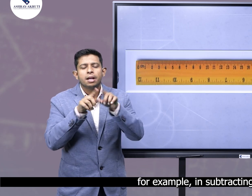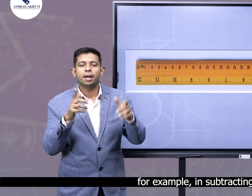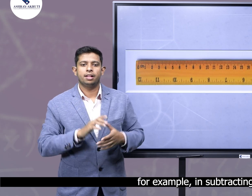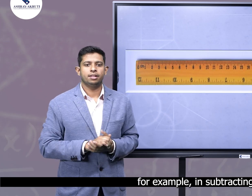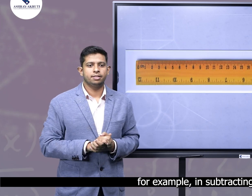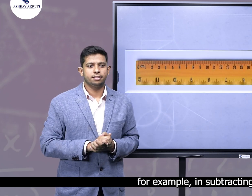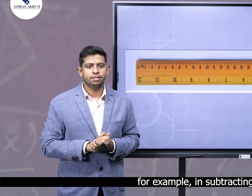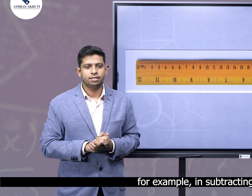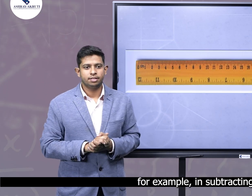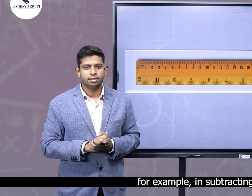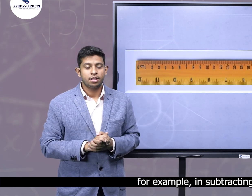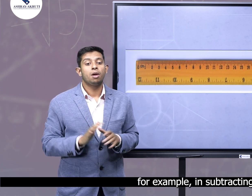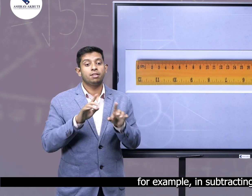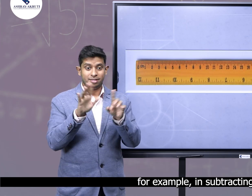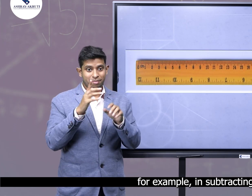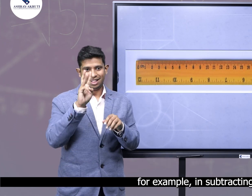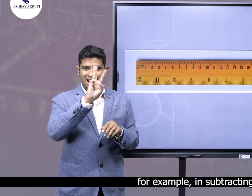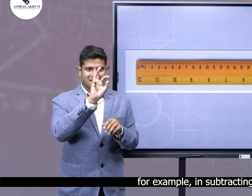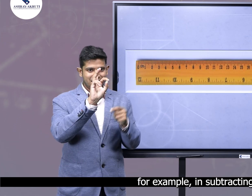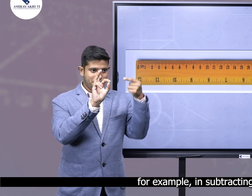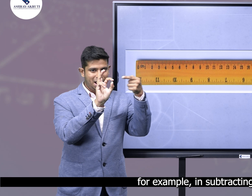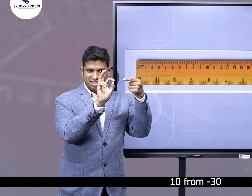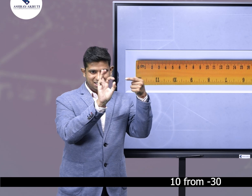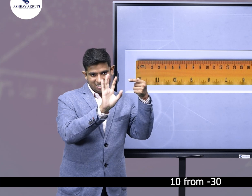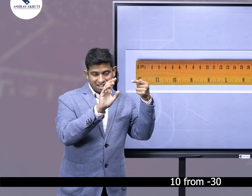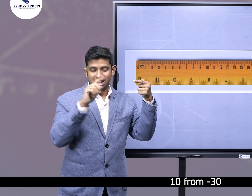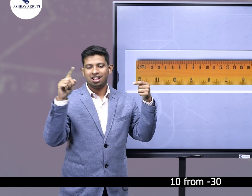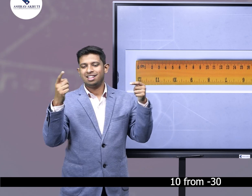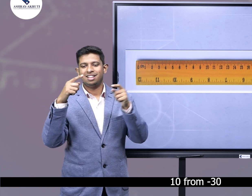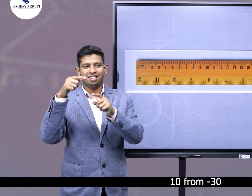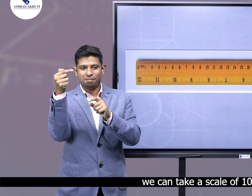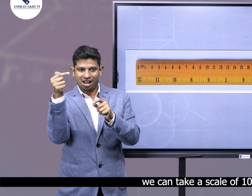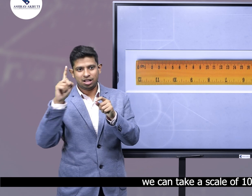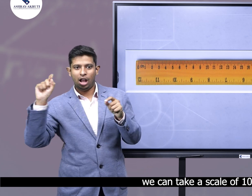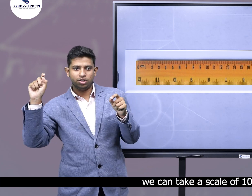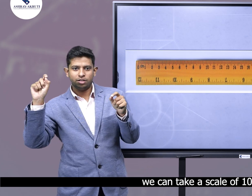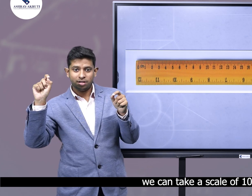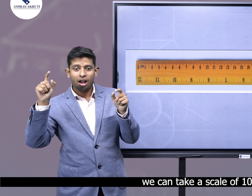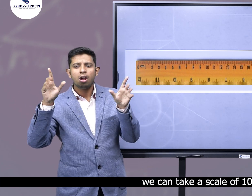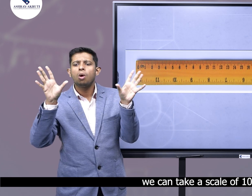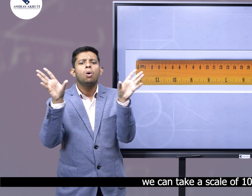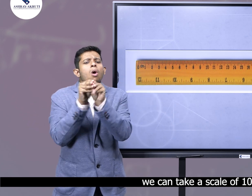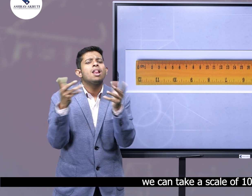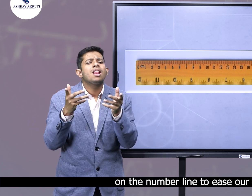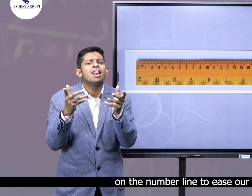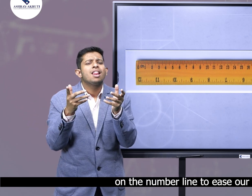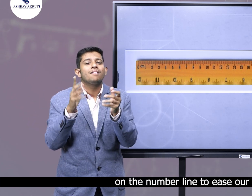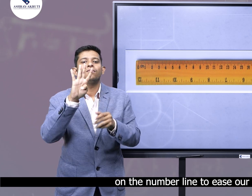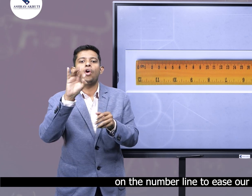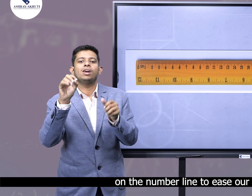For example, in subtracting 10 from minus 30, we can take a scale of 10 on the number line to